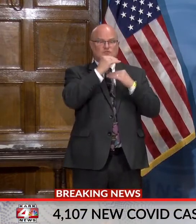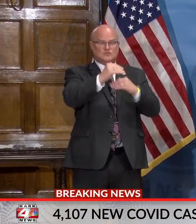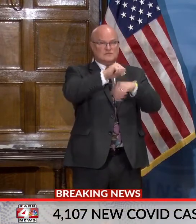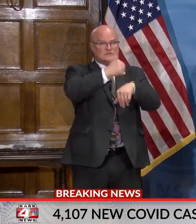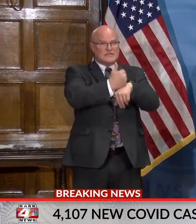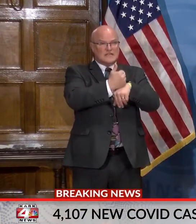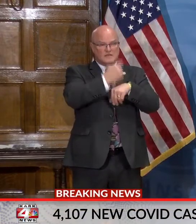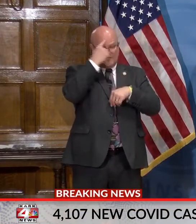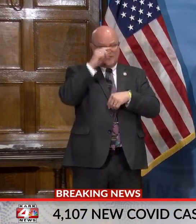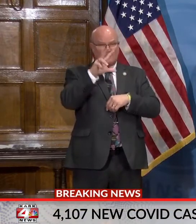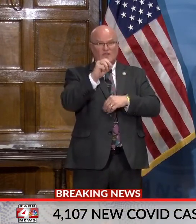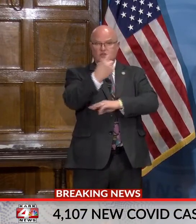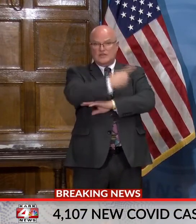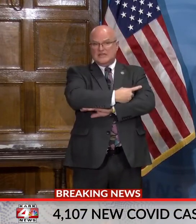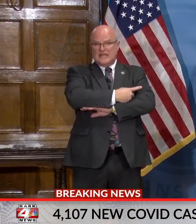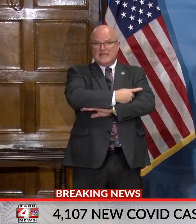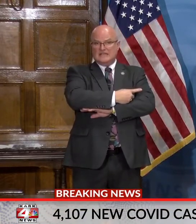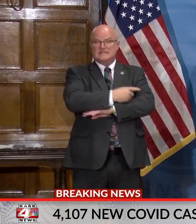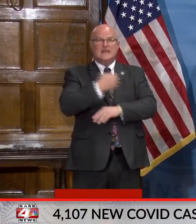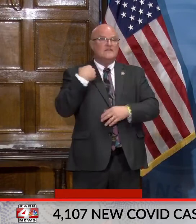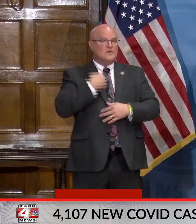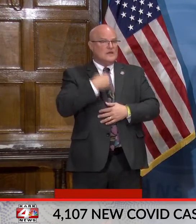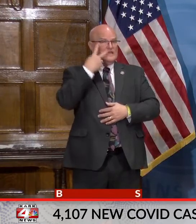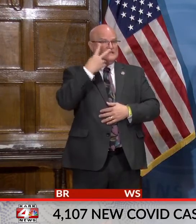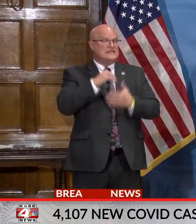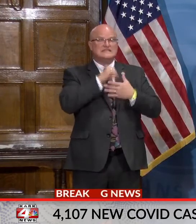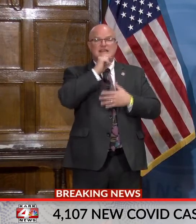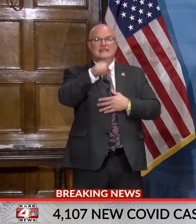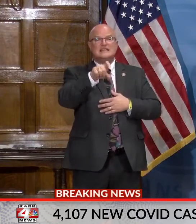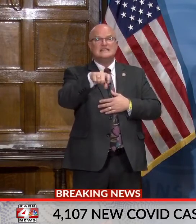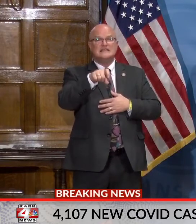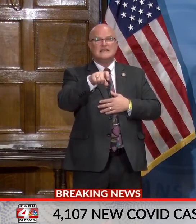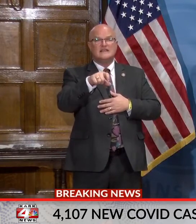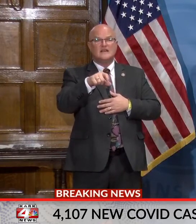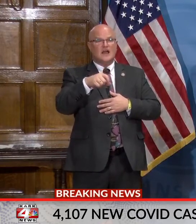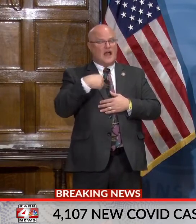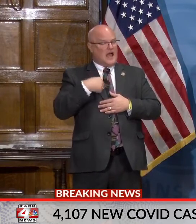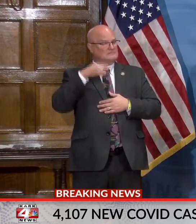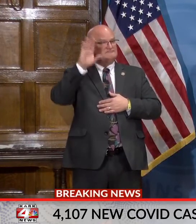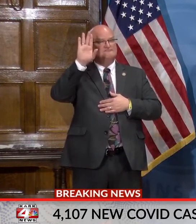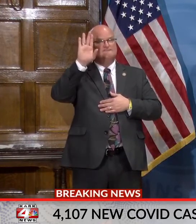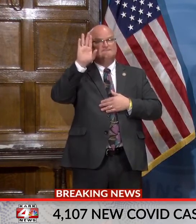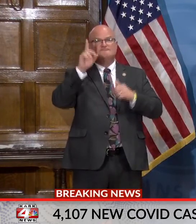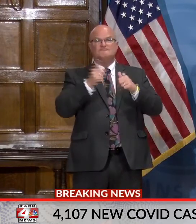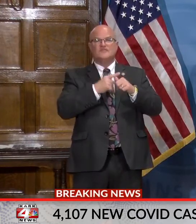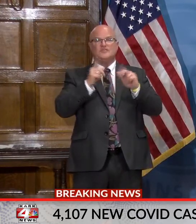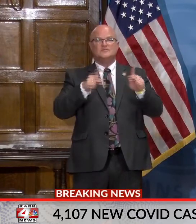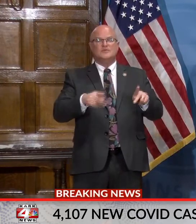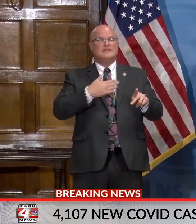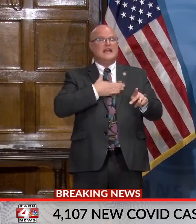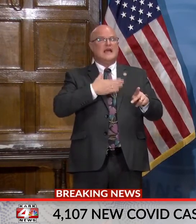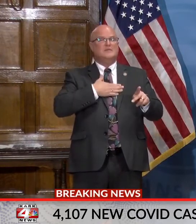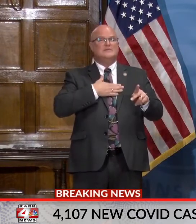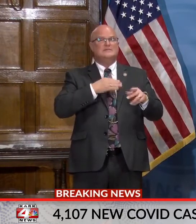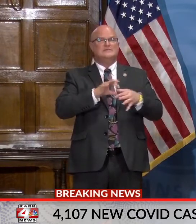only for 30 days. If we see that that's not necessary, I'll be the first one to be delighted to lift